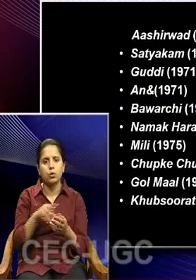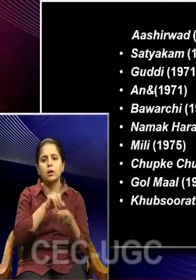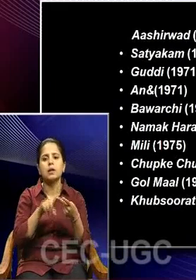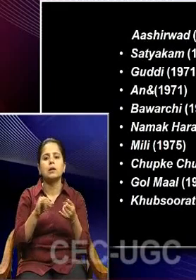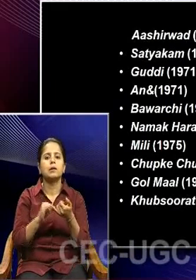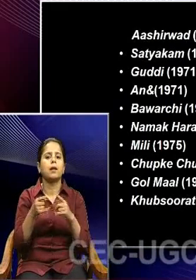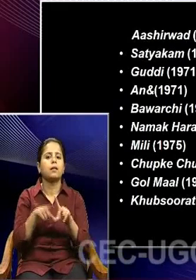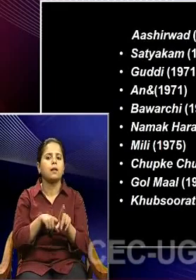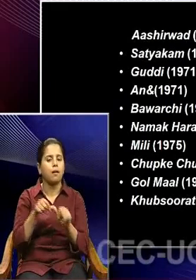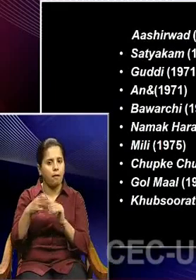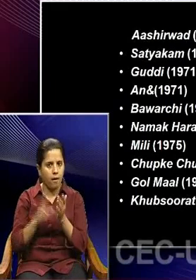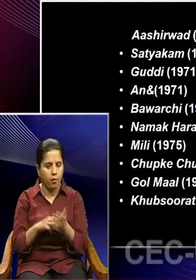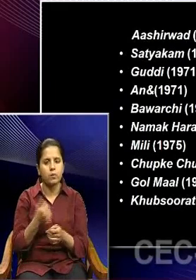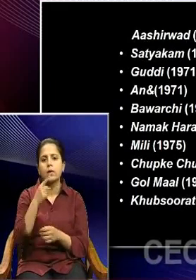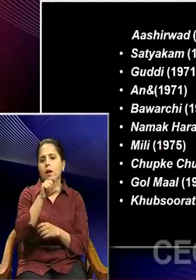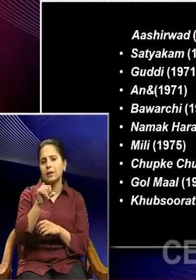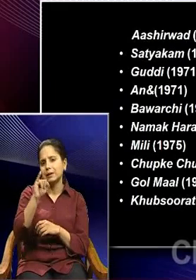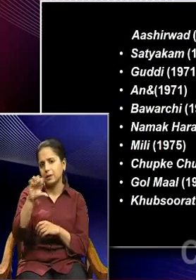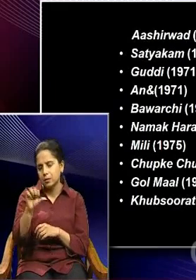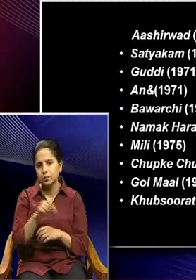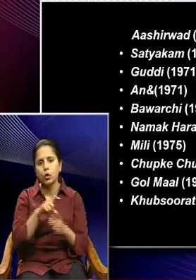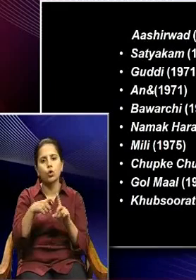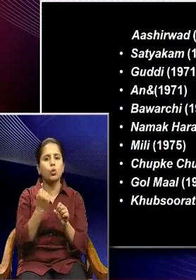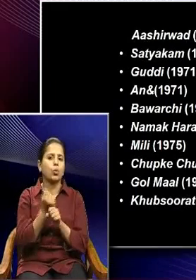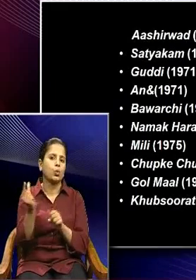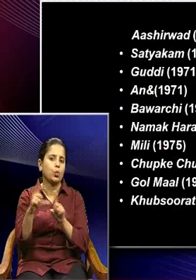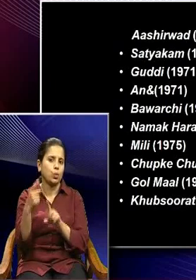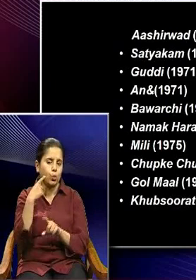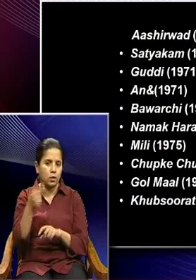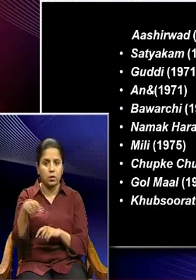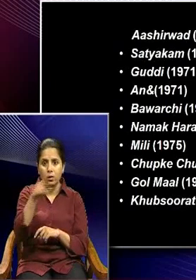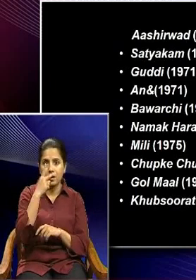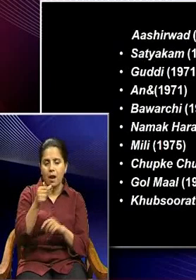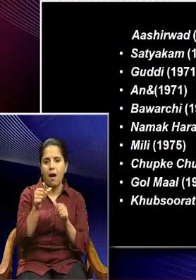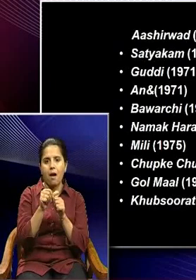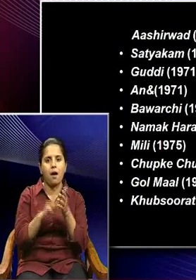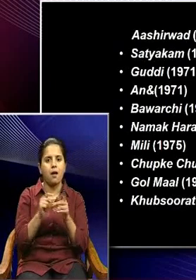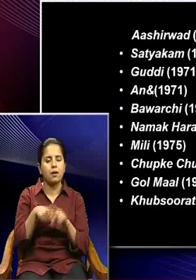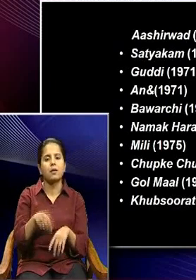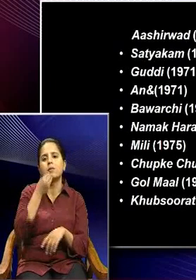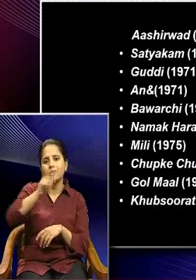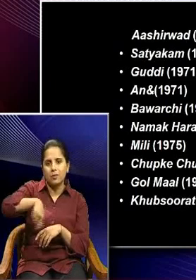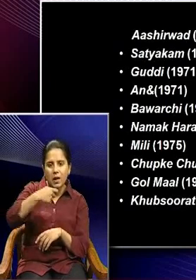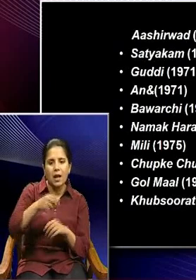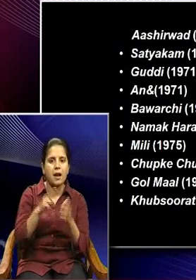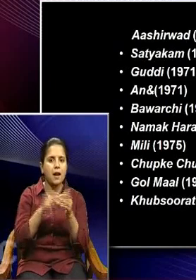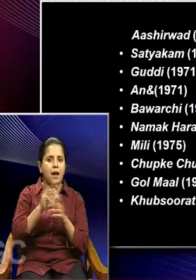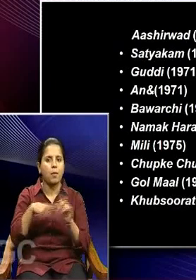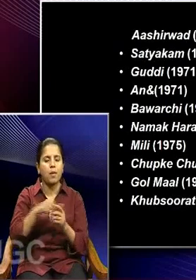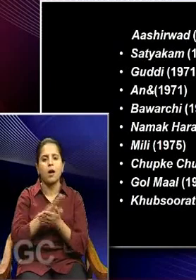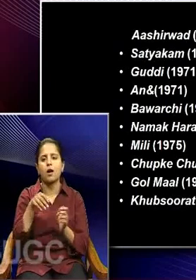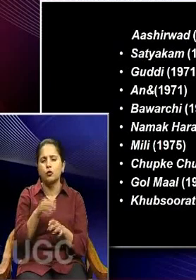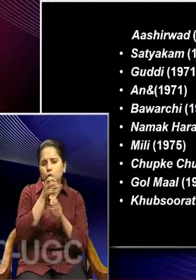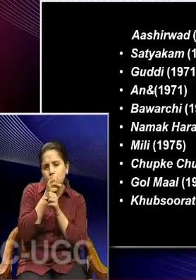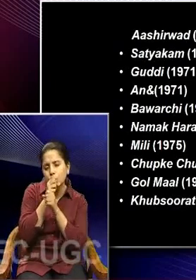in 1969, Guddi. Then we also find Anand, Bawarchi, Namak Haram, Mili, Chupke